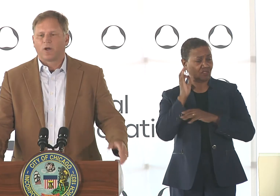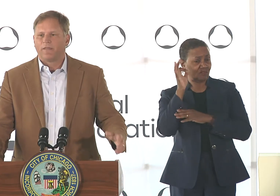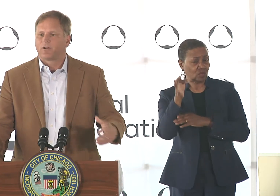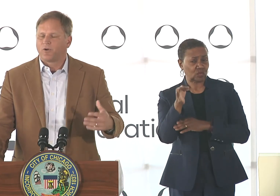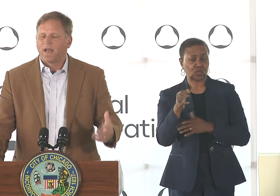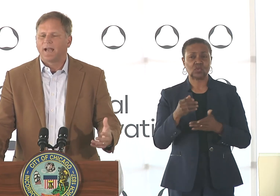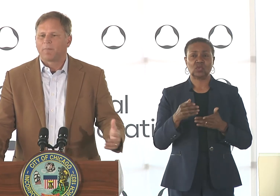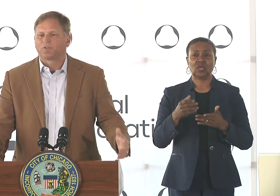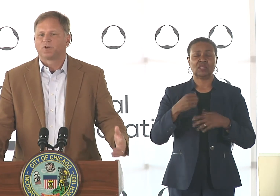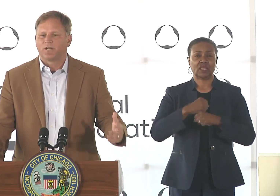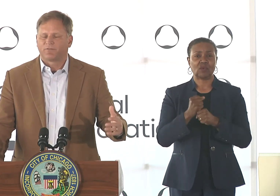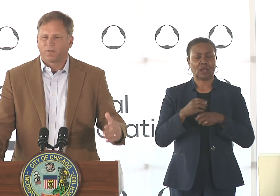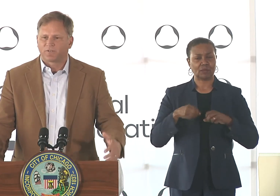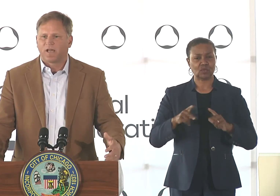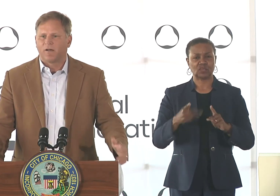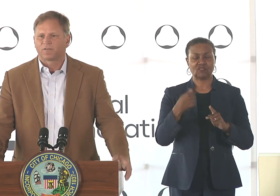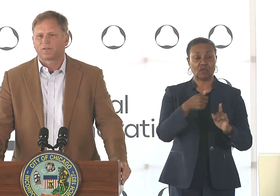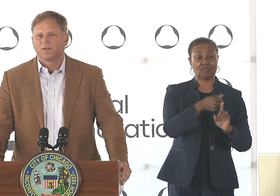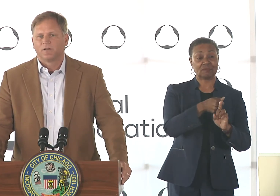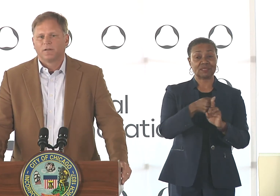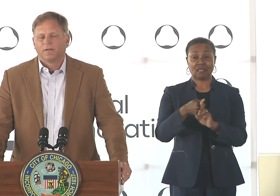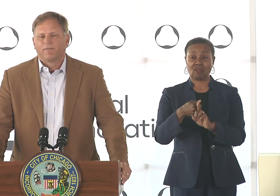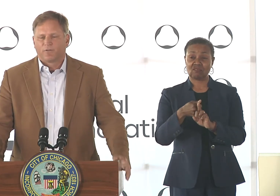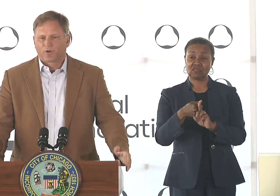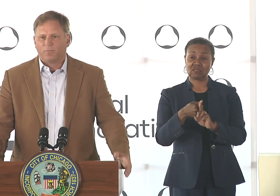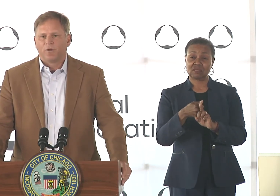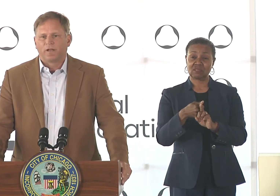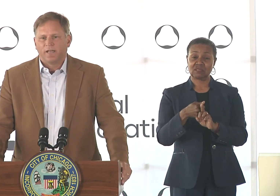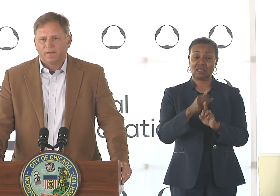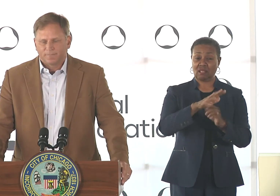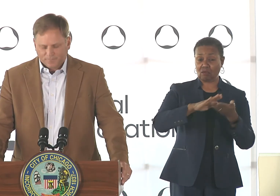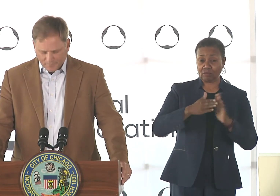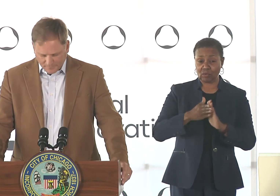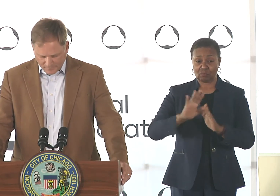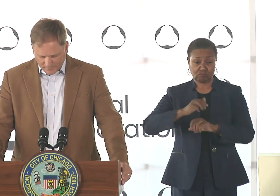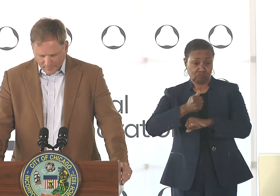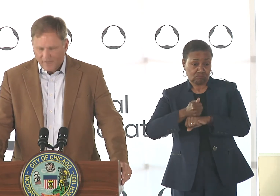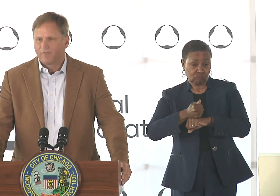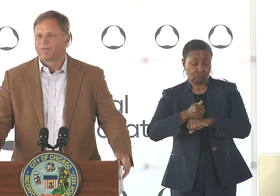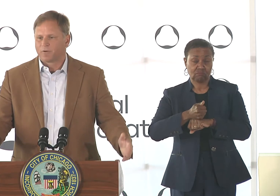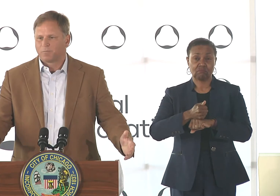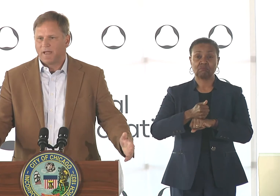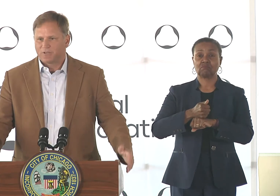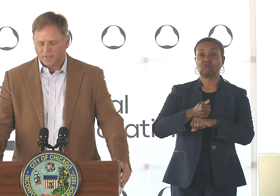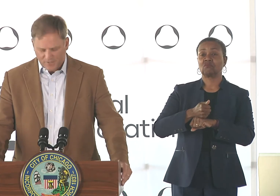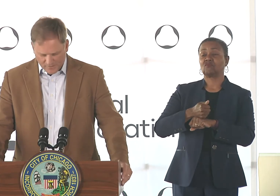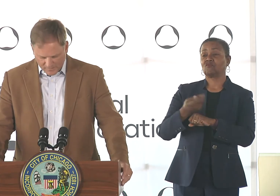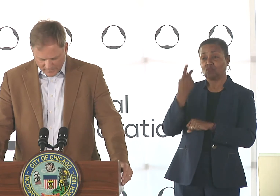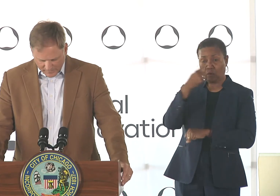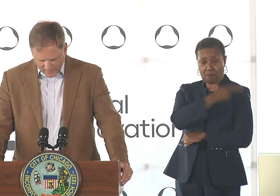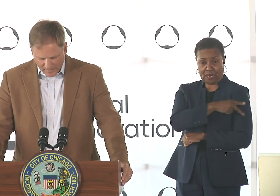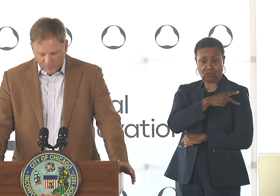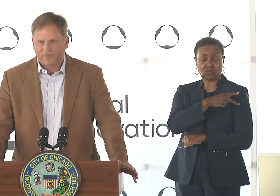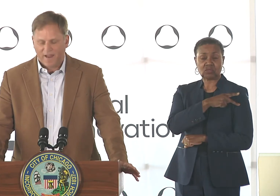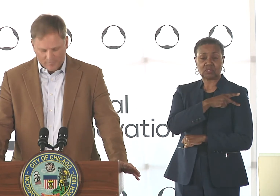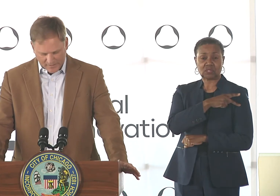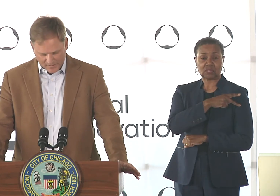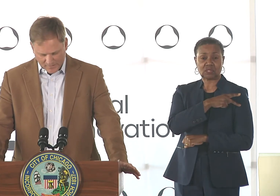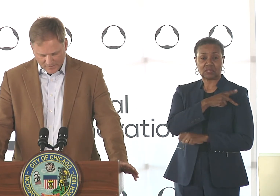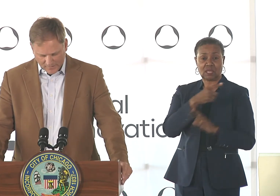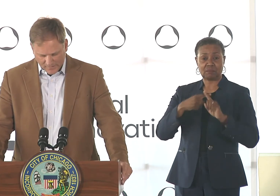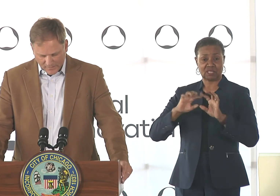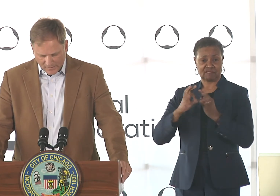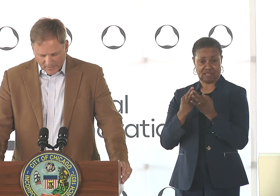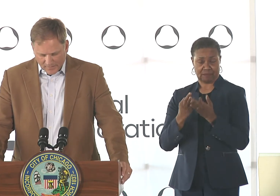They created opportunity for themselves, for their community, for those patients and those